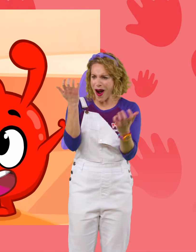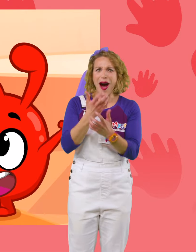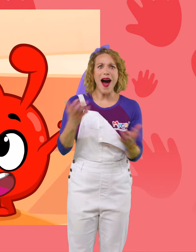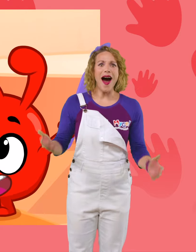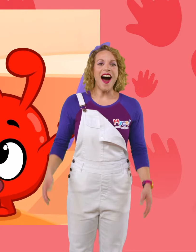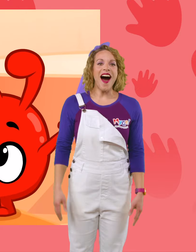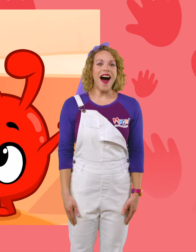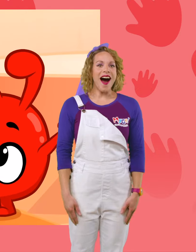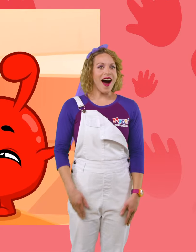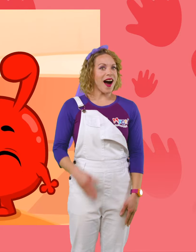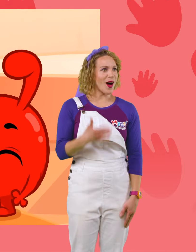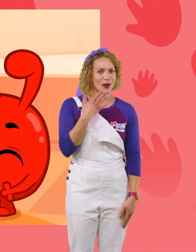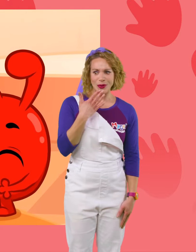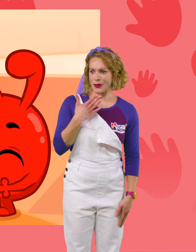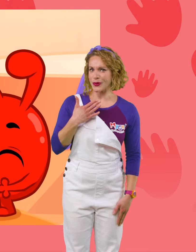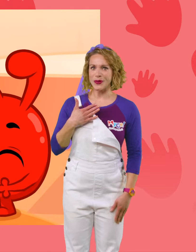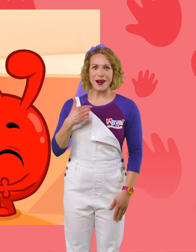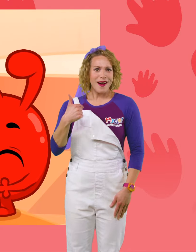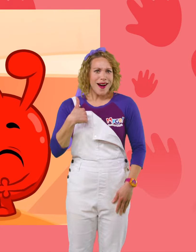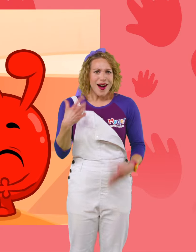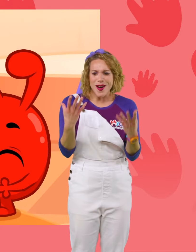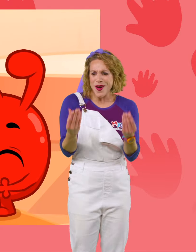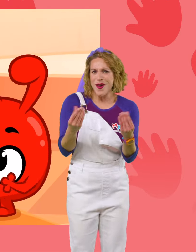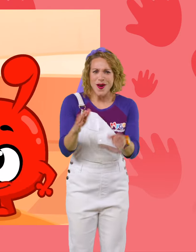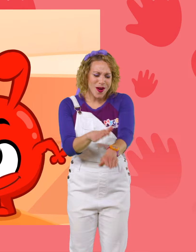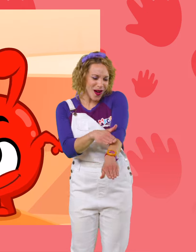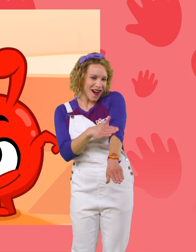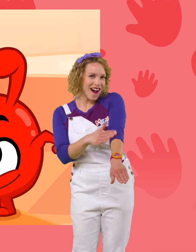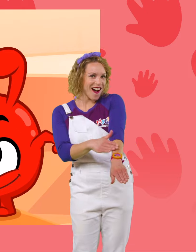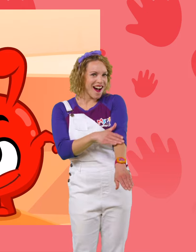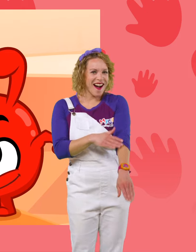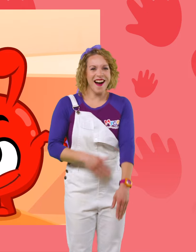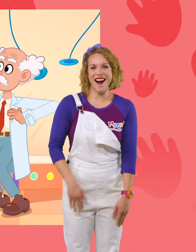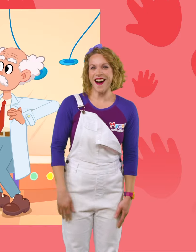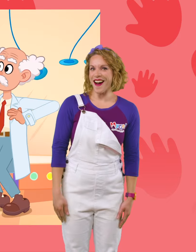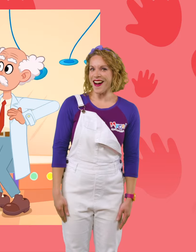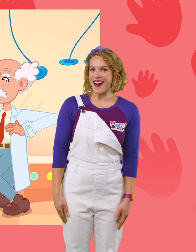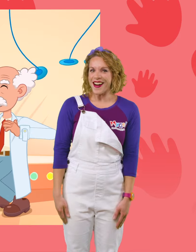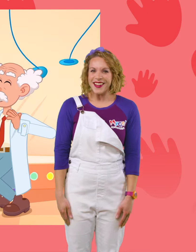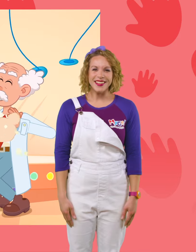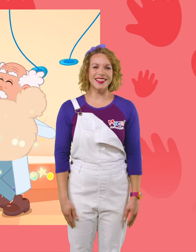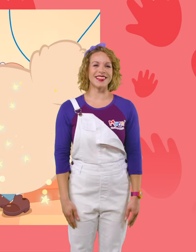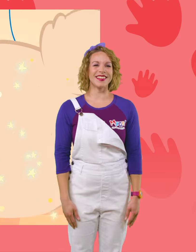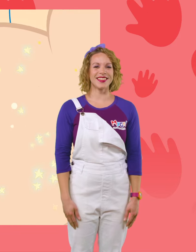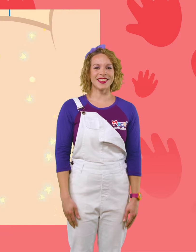Wow! Yeah. Ooh, I'm so soft.